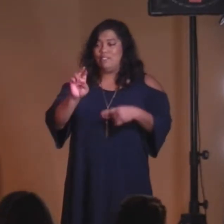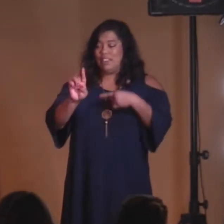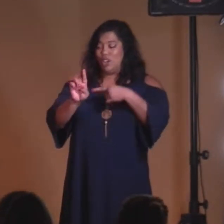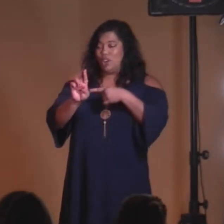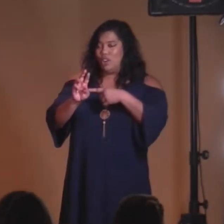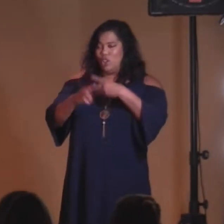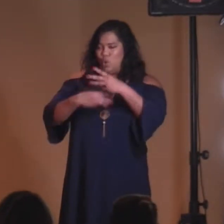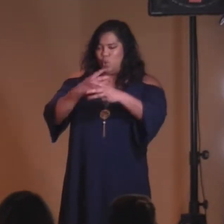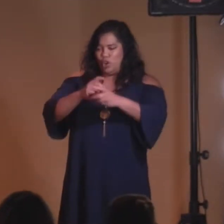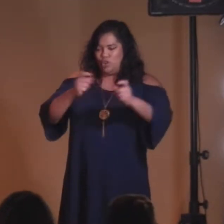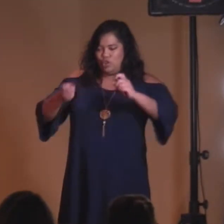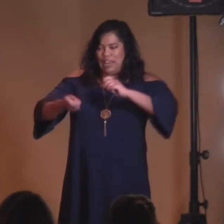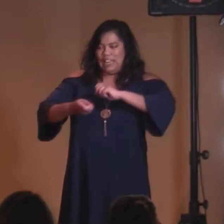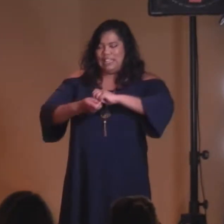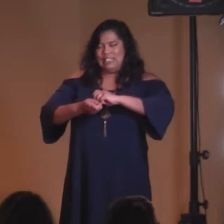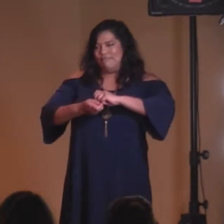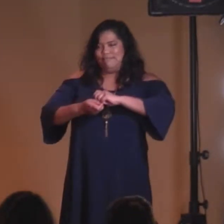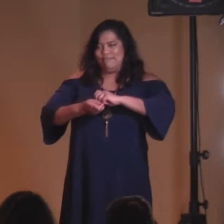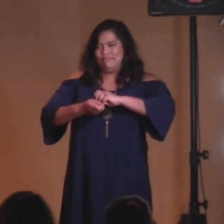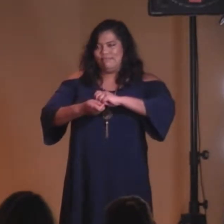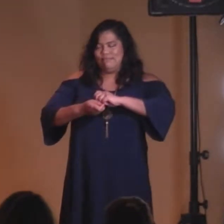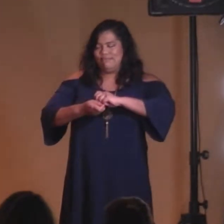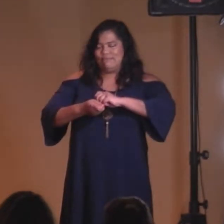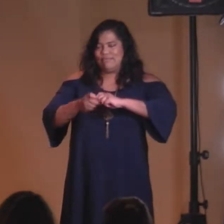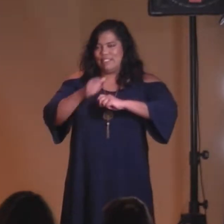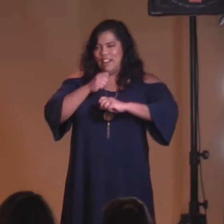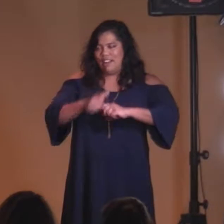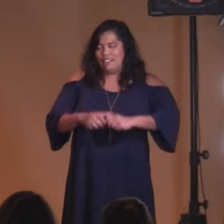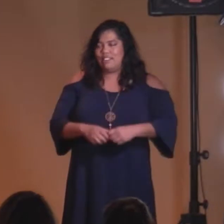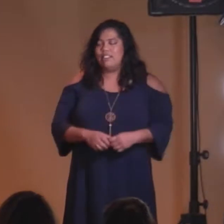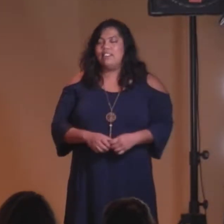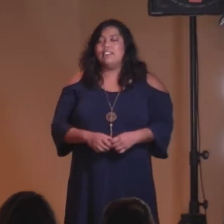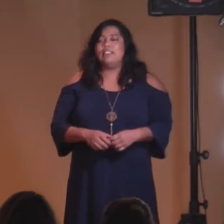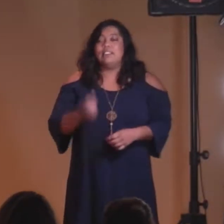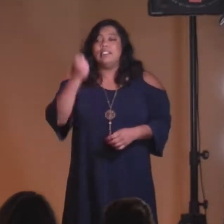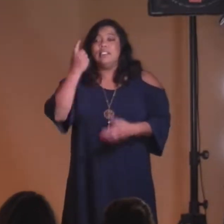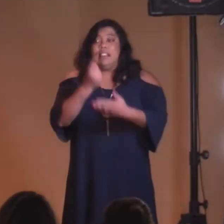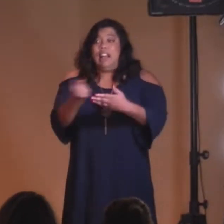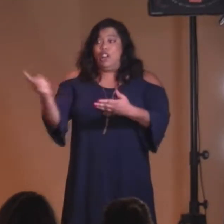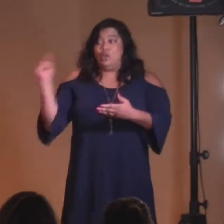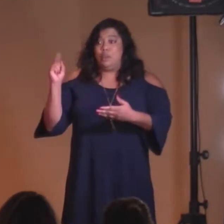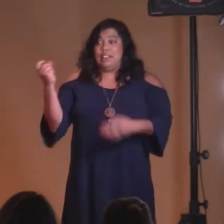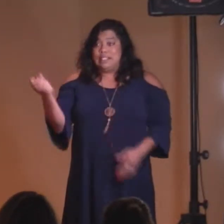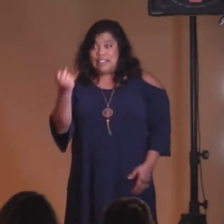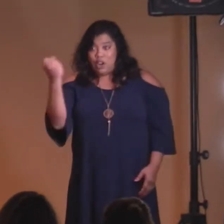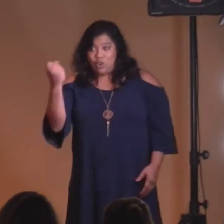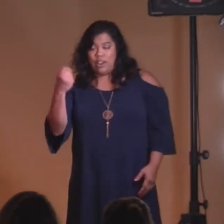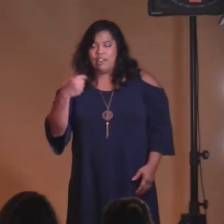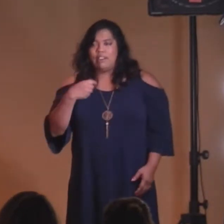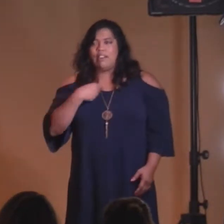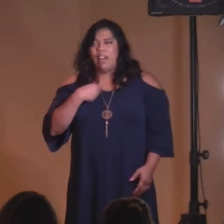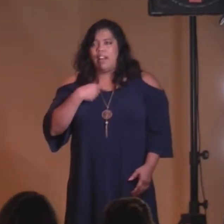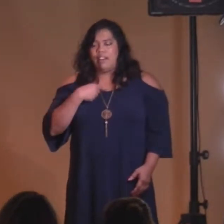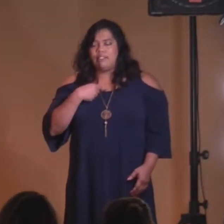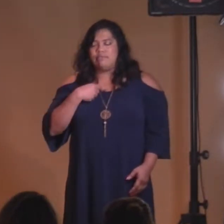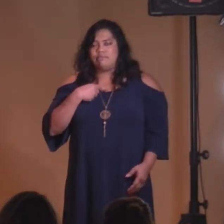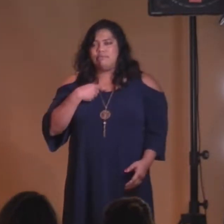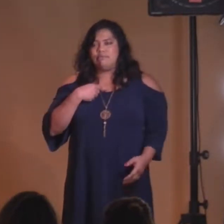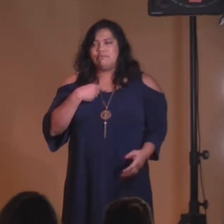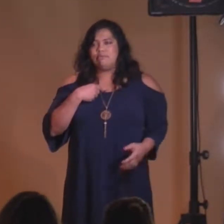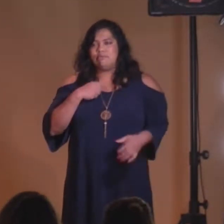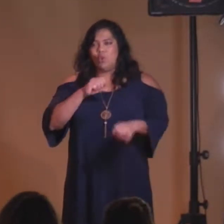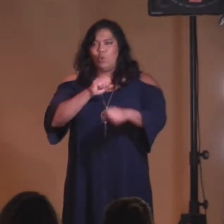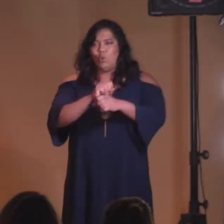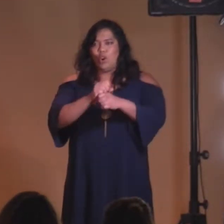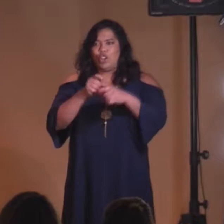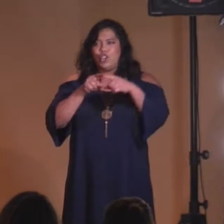world paradigm stuff, not so much. Last Saturday, I did a wedding. And one of the young